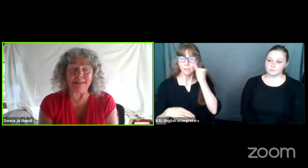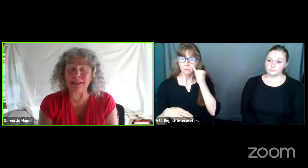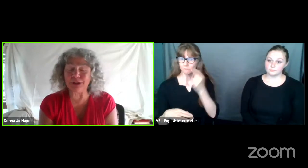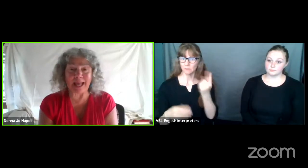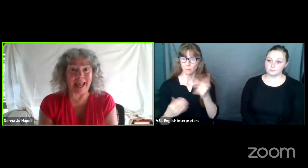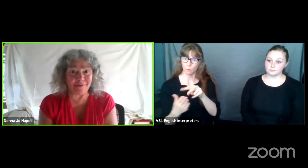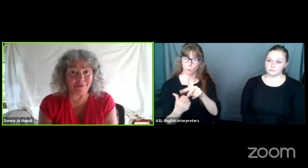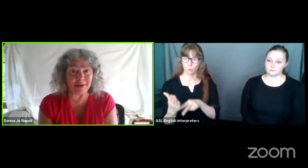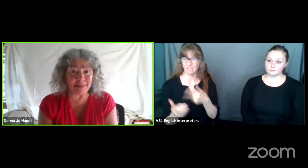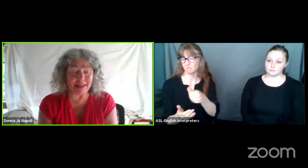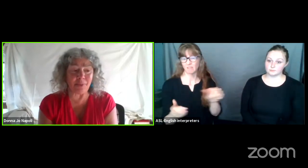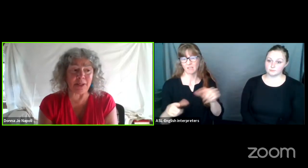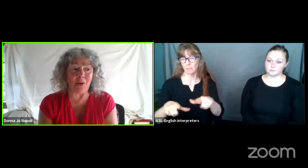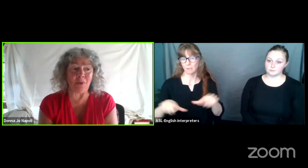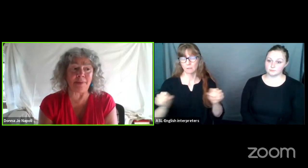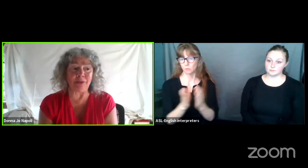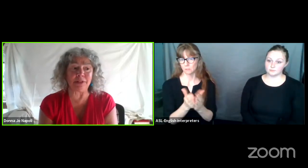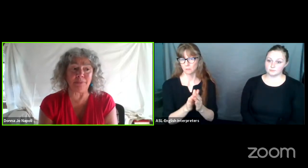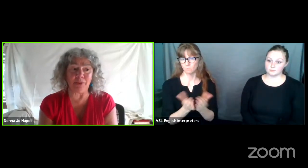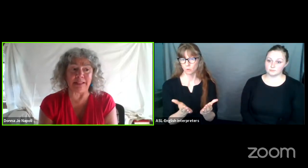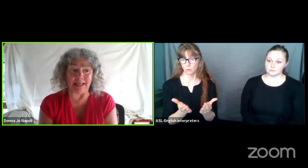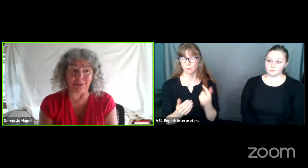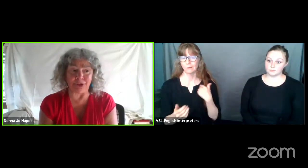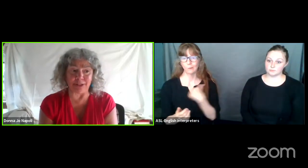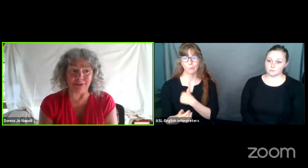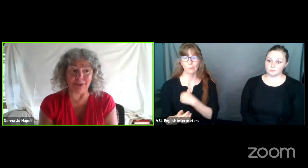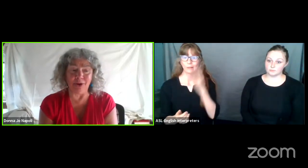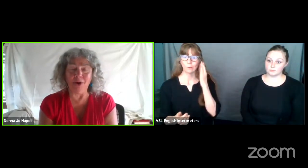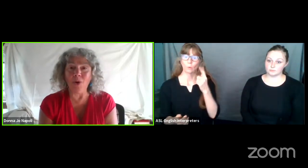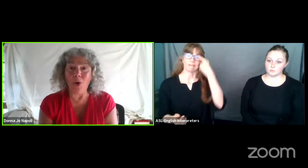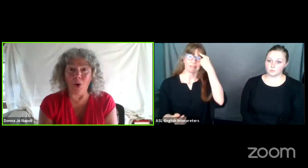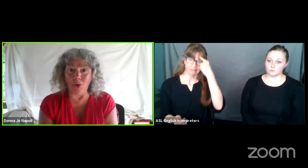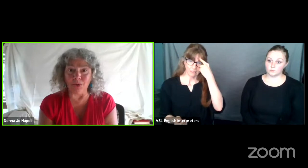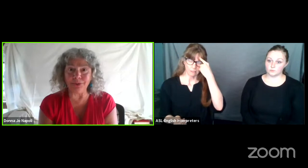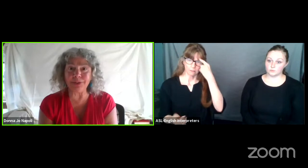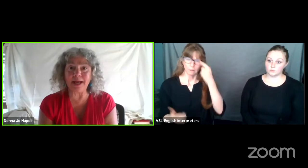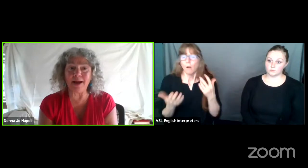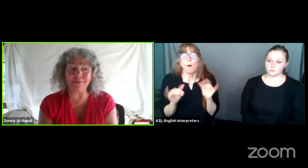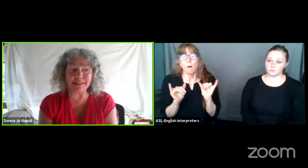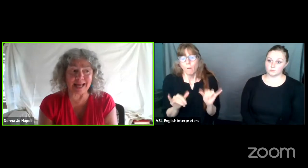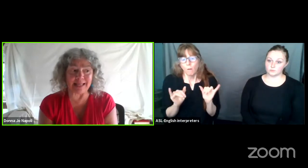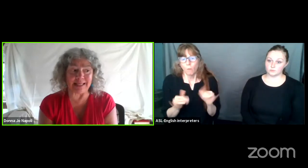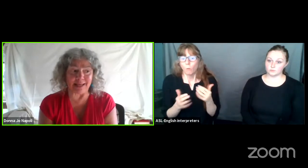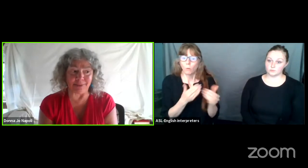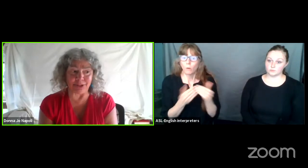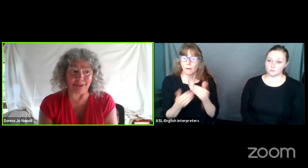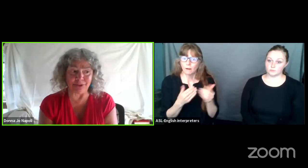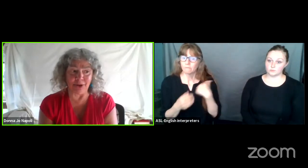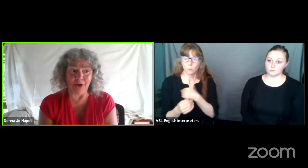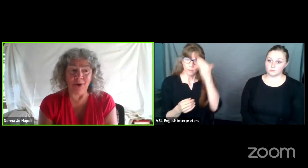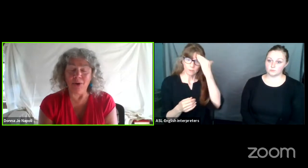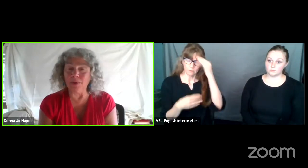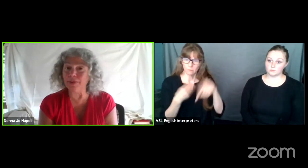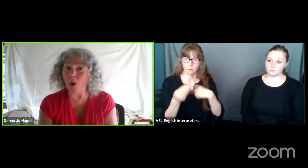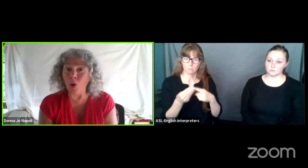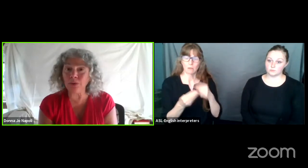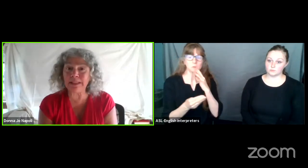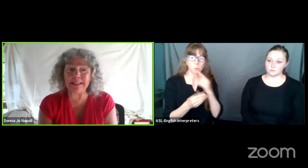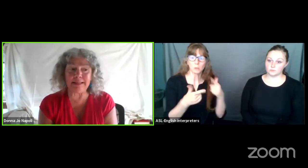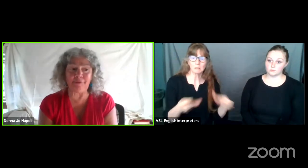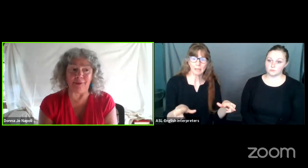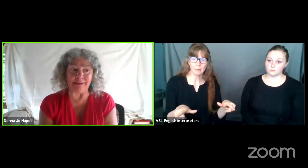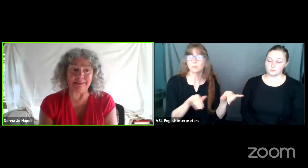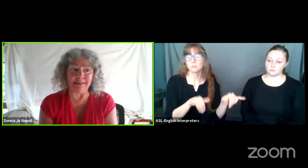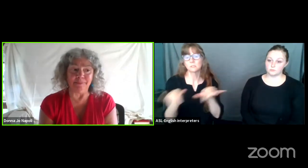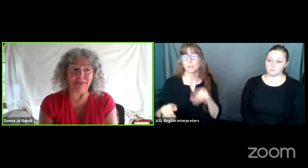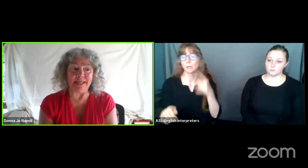that pretty much everything we know about spoken languages holds of sign languages, where the